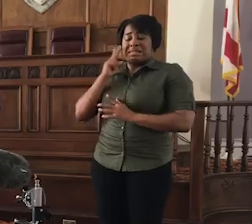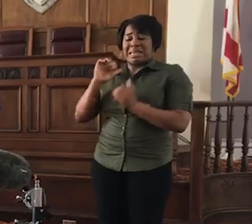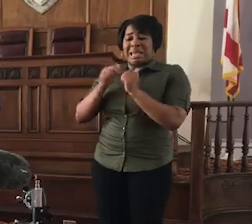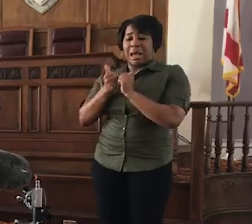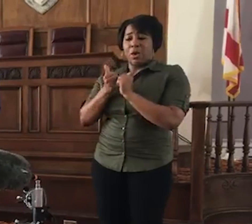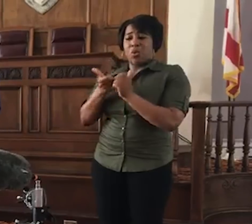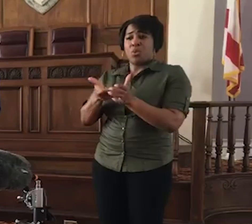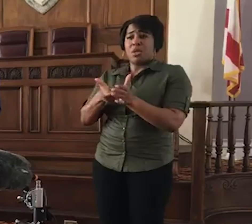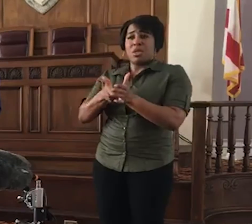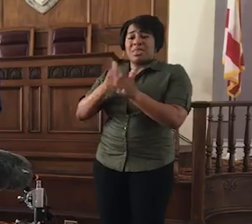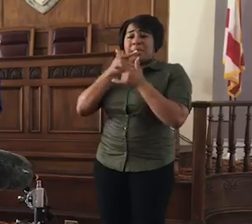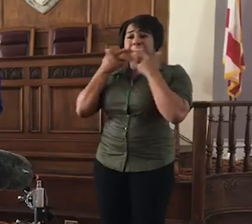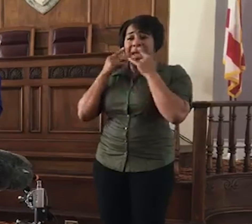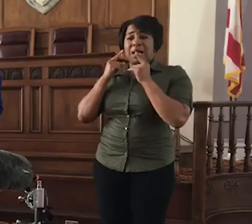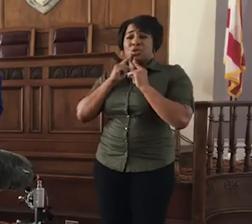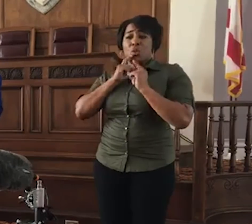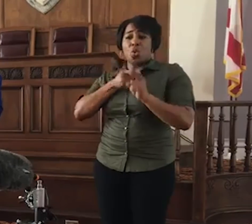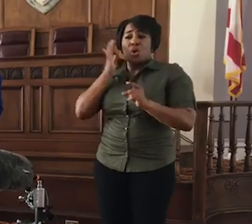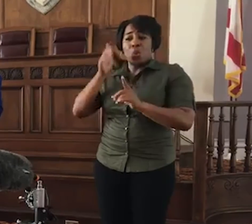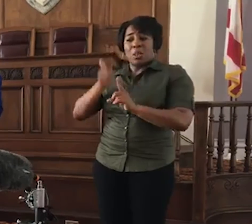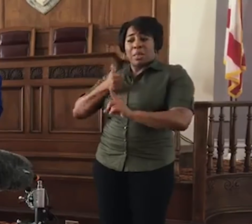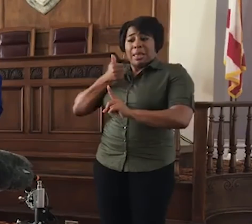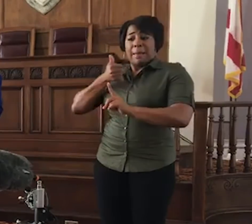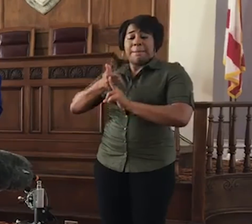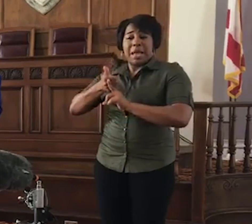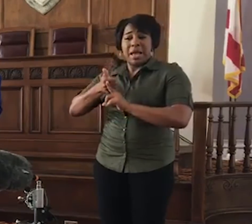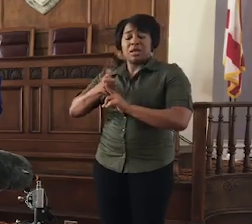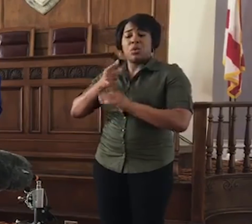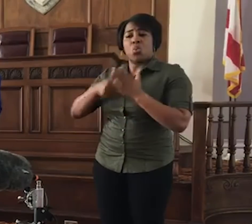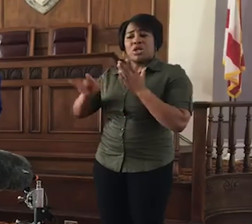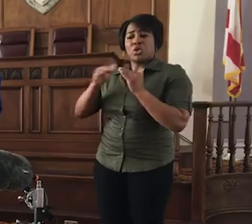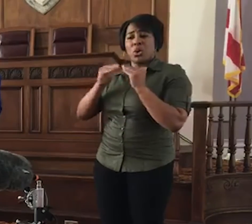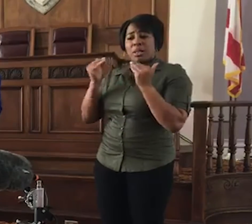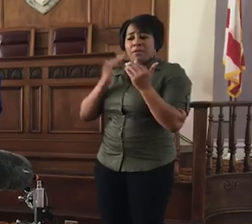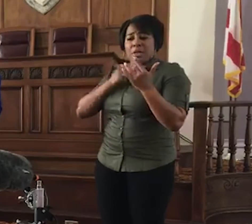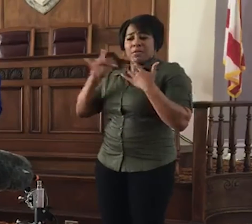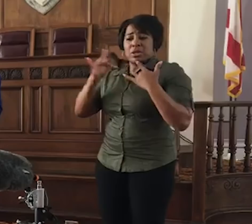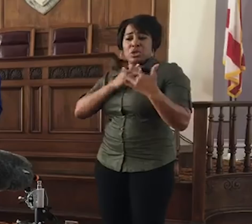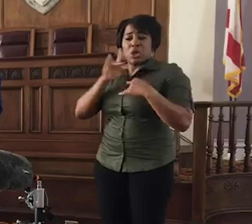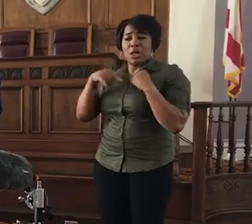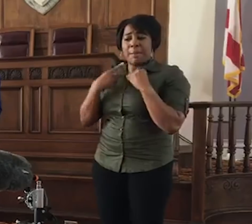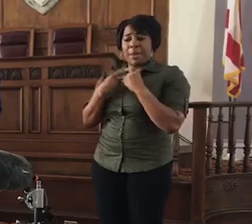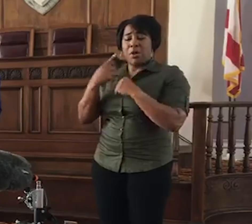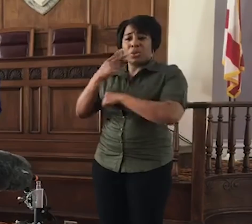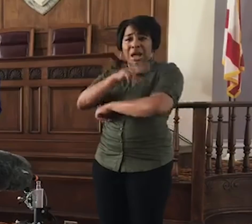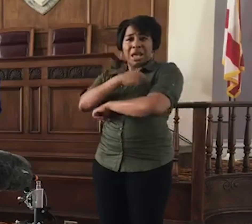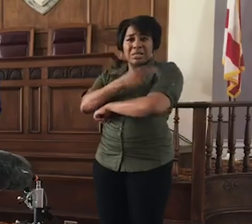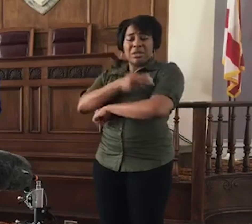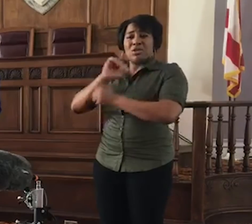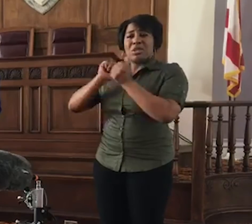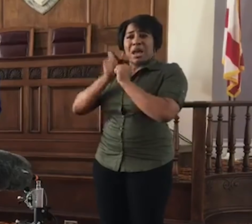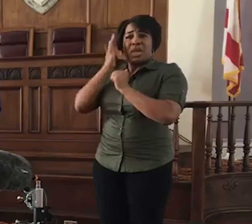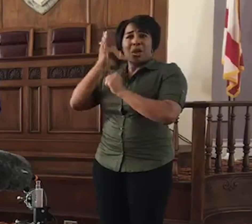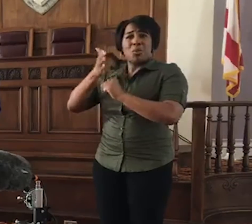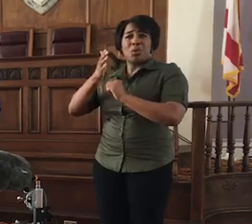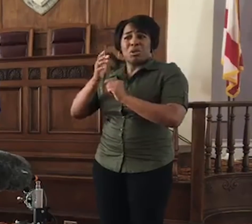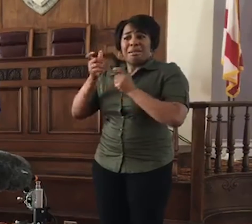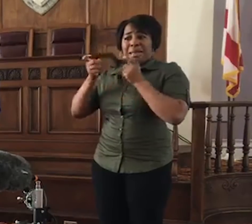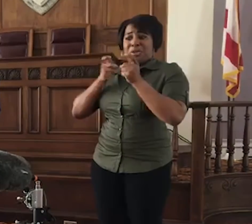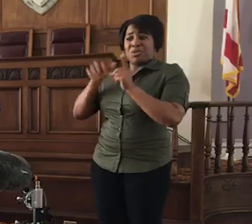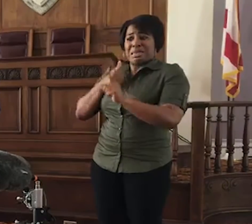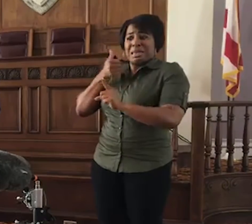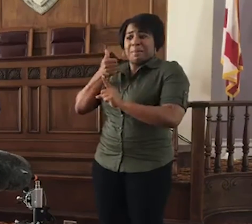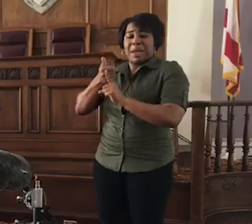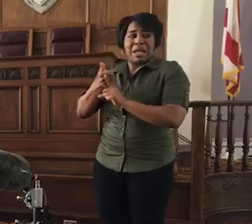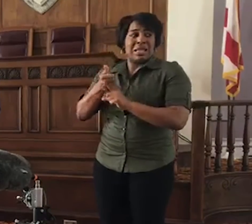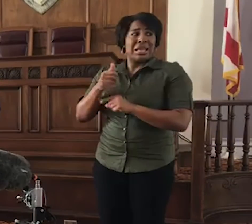of this mask order. What's your level of concern about how the hospitals will handle the impact over the next 2 weeks? Because it seems